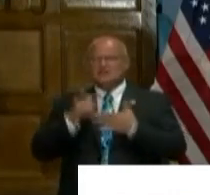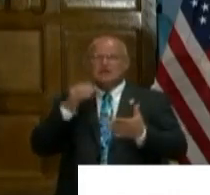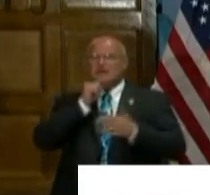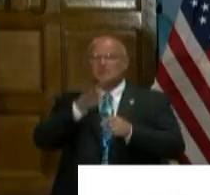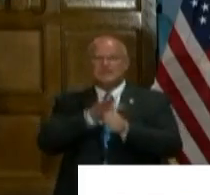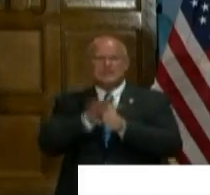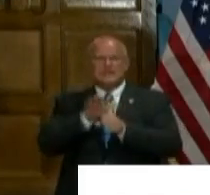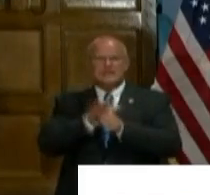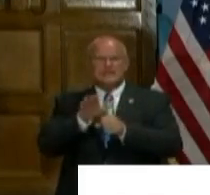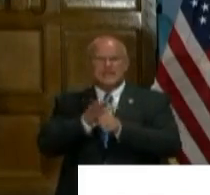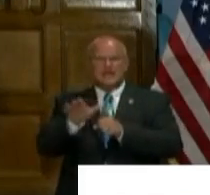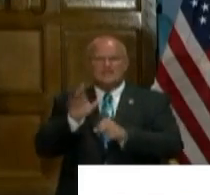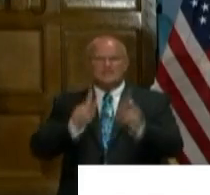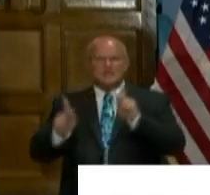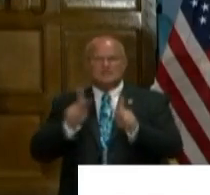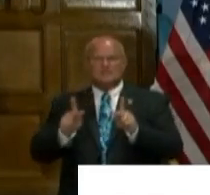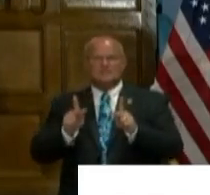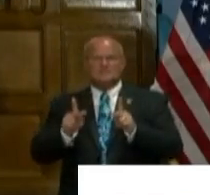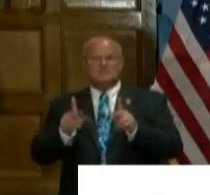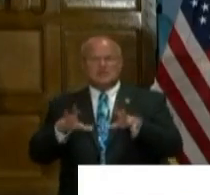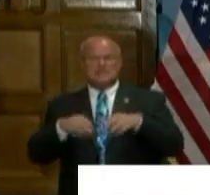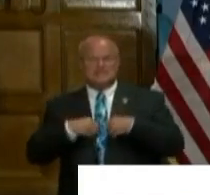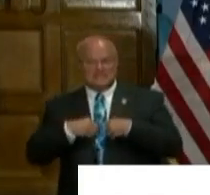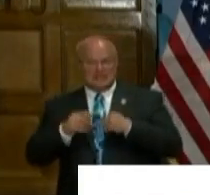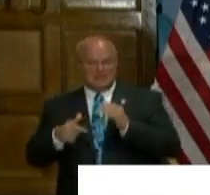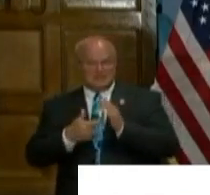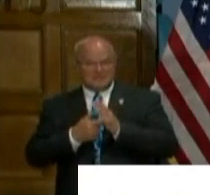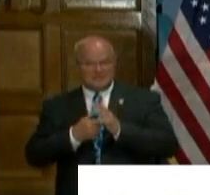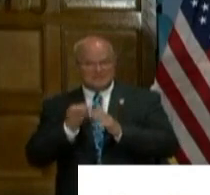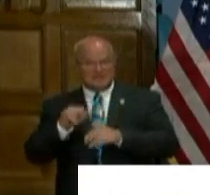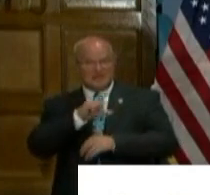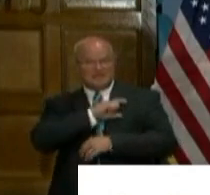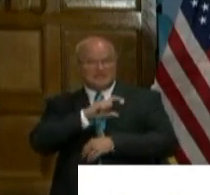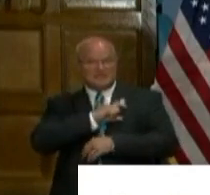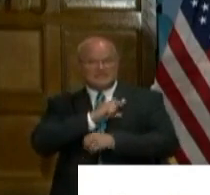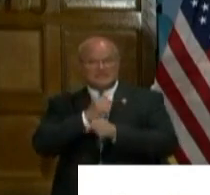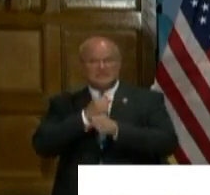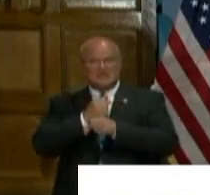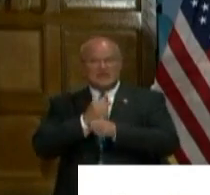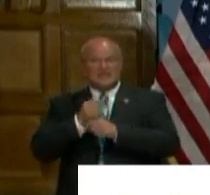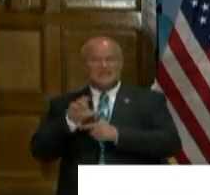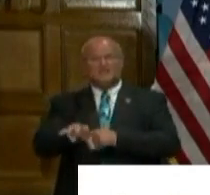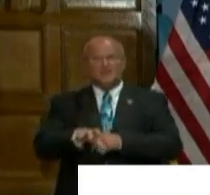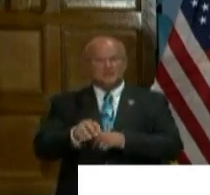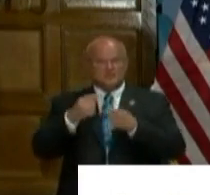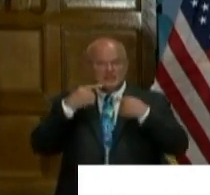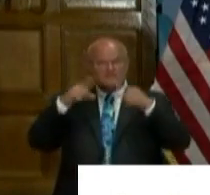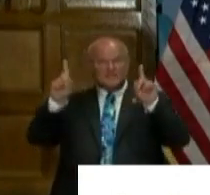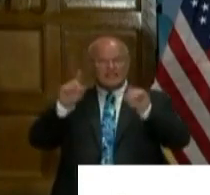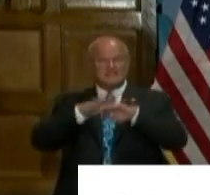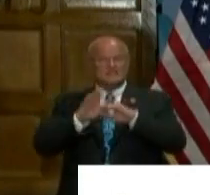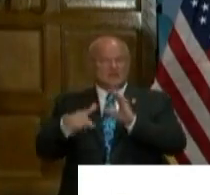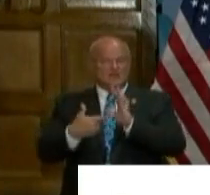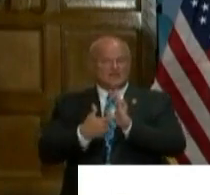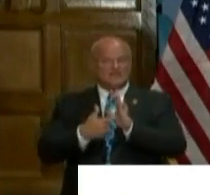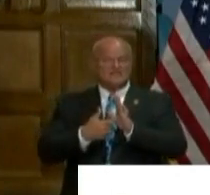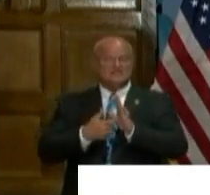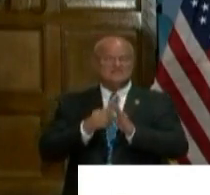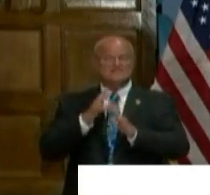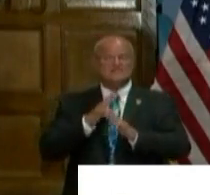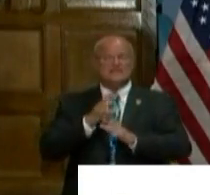be enough buy-in from local law enforcement to make enforcement effective on this?